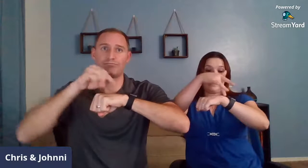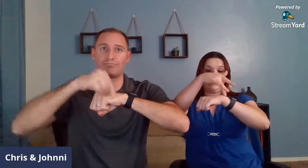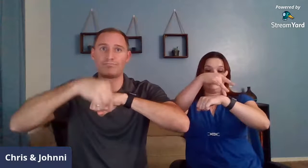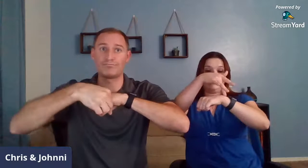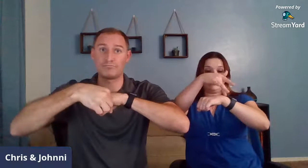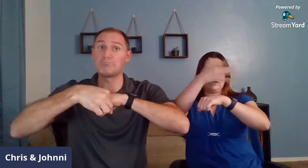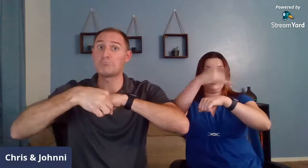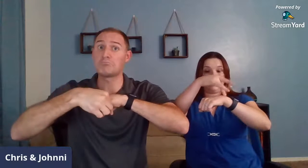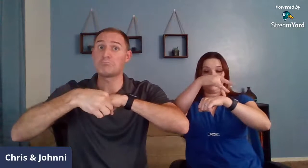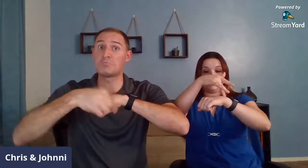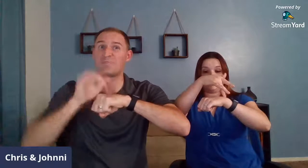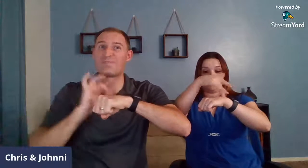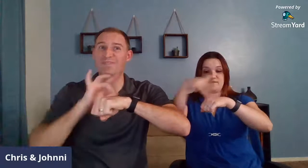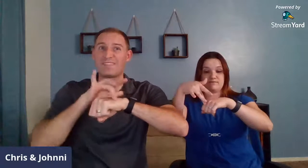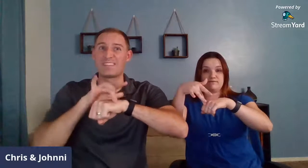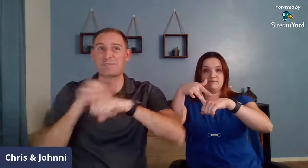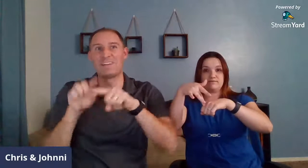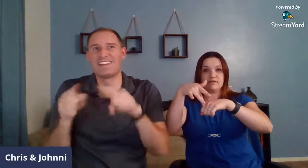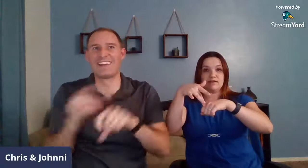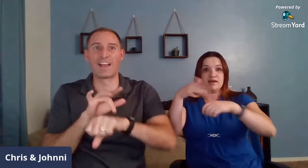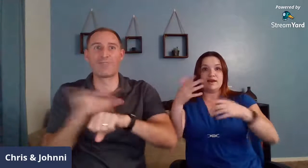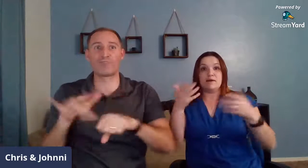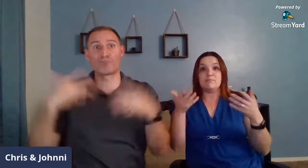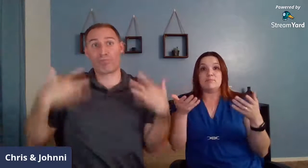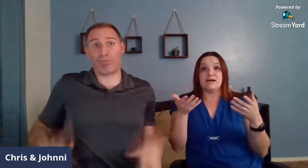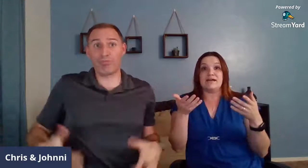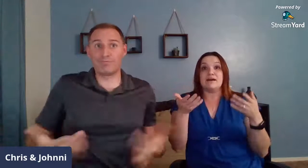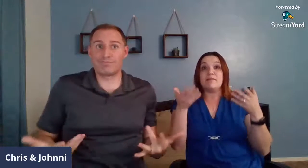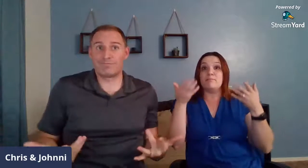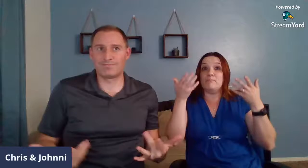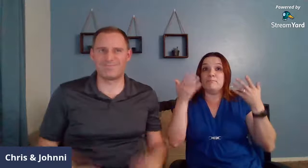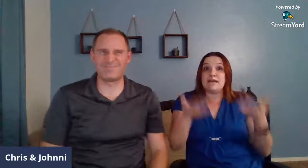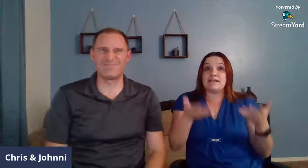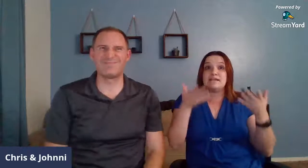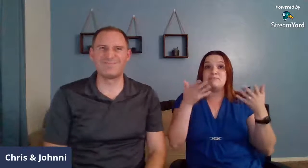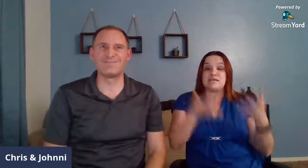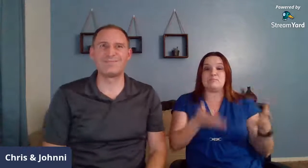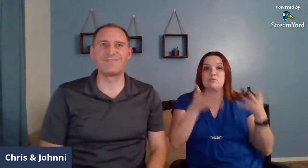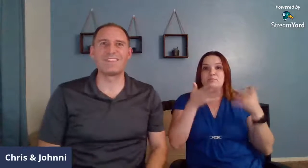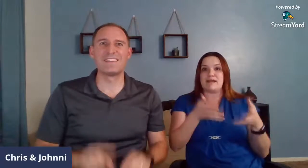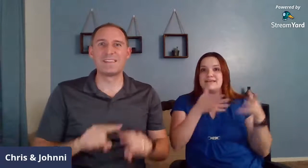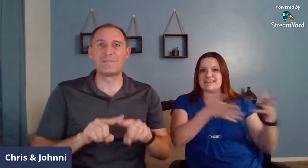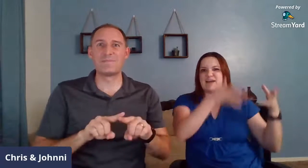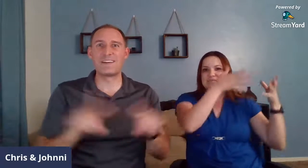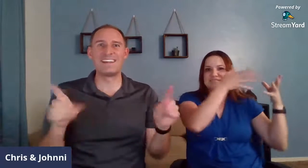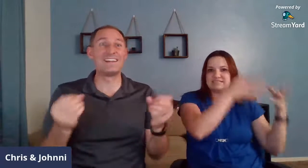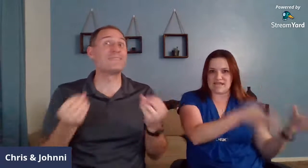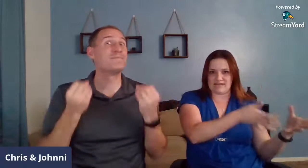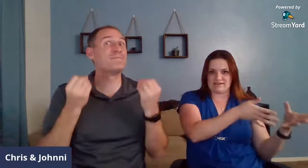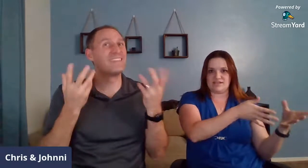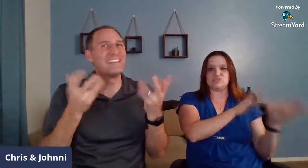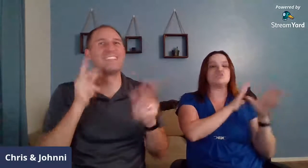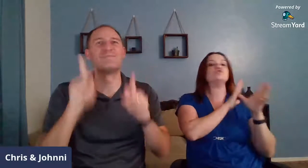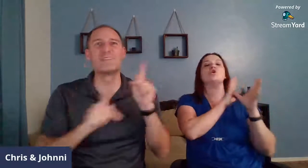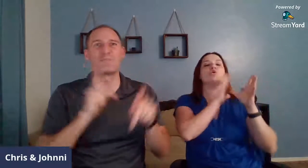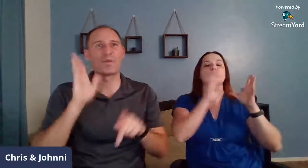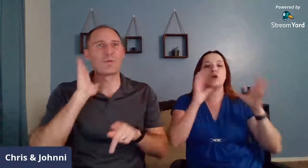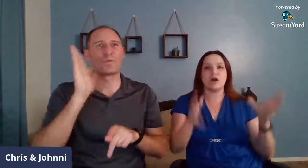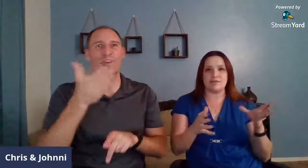and I don't know, naked is just, but many people make that mistake. It's so